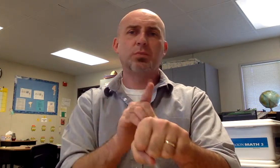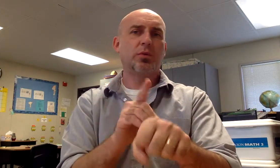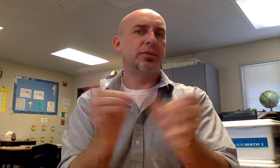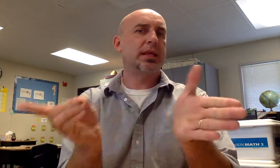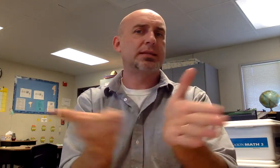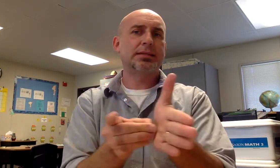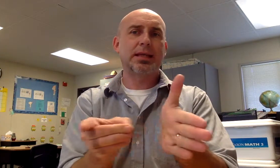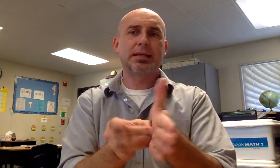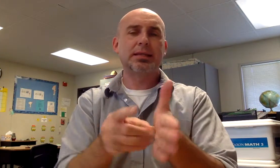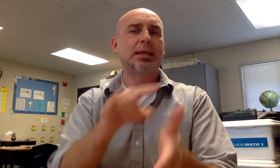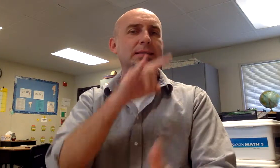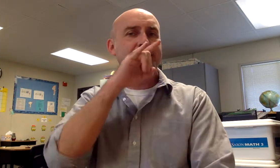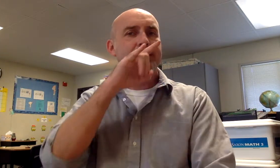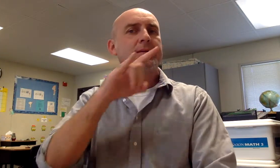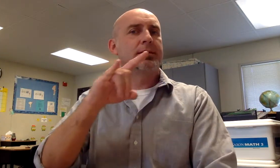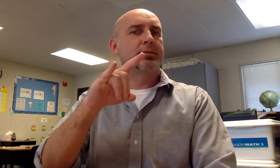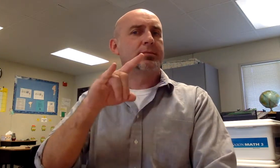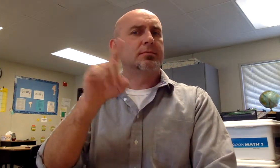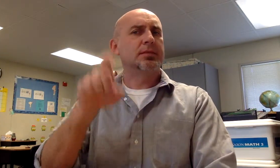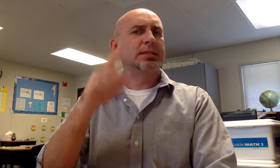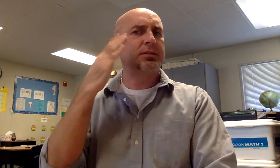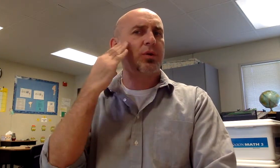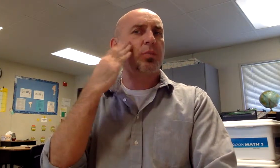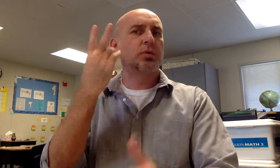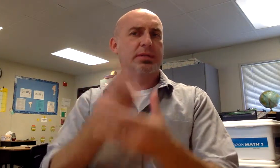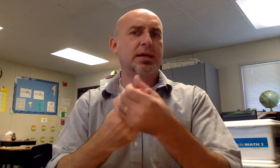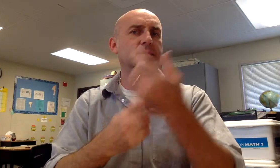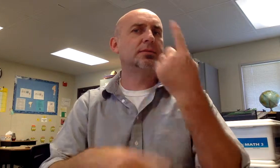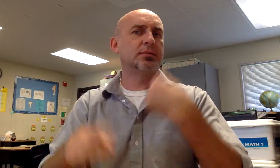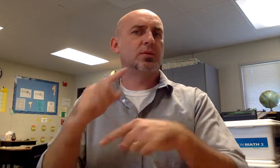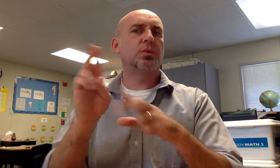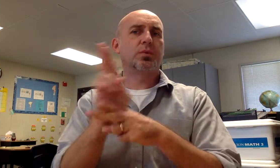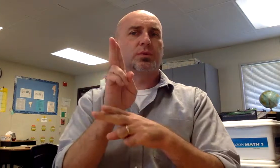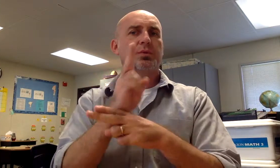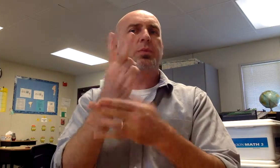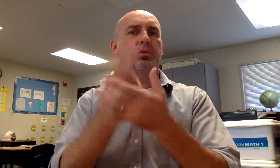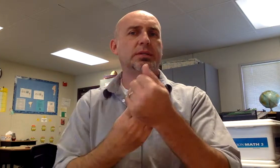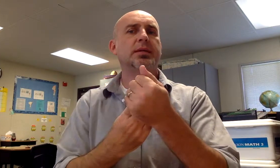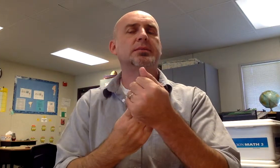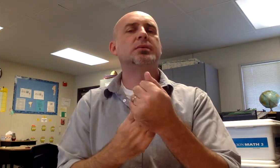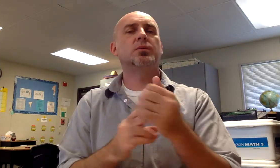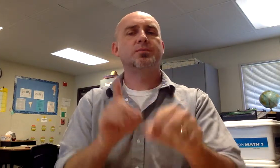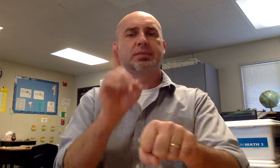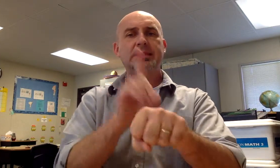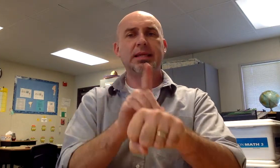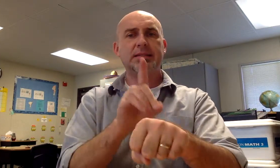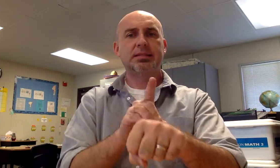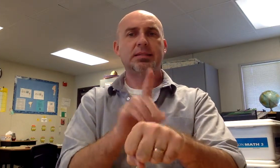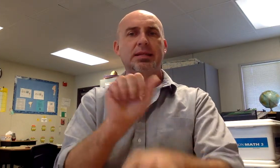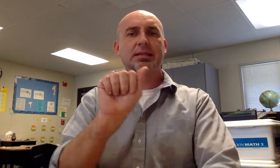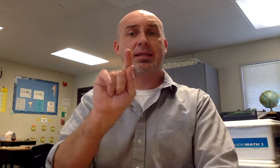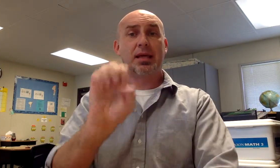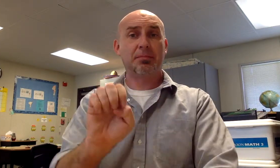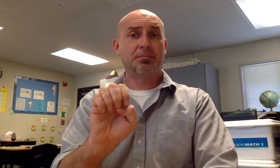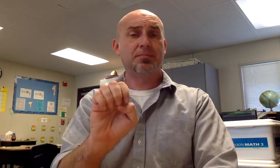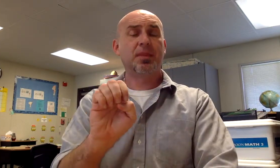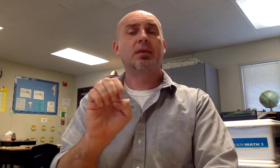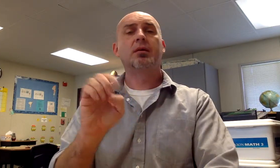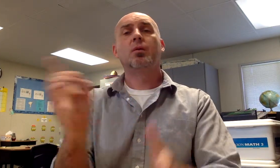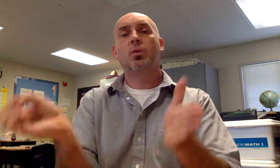both date. The kids, they need to know both signs, so we will use both signs. So date, like the time, or